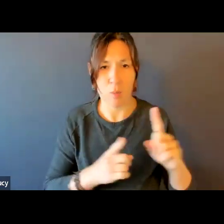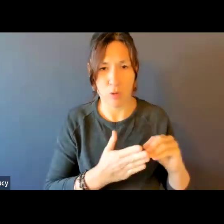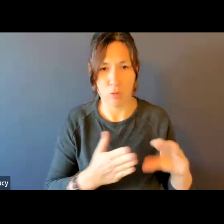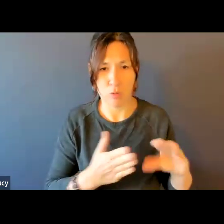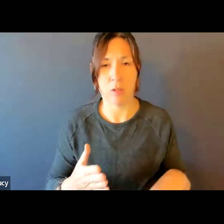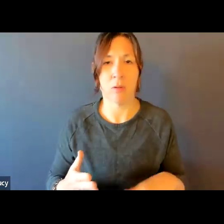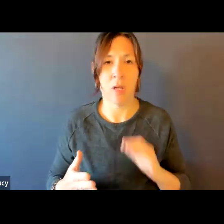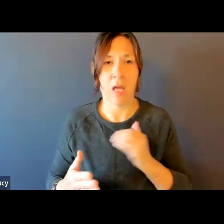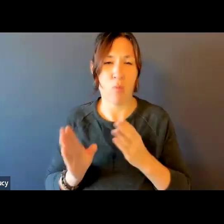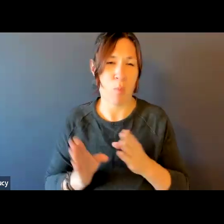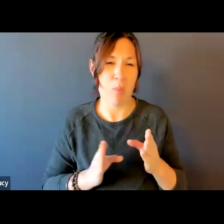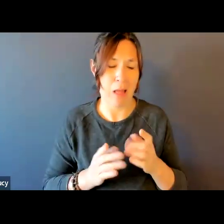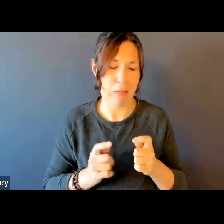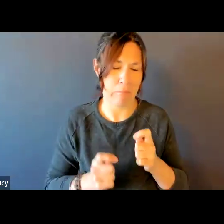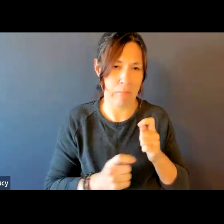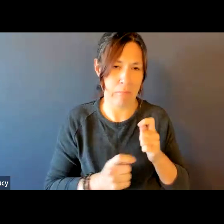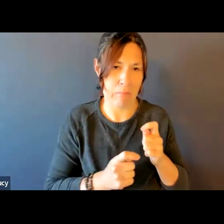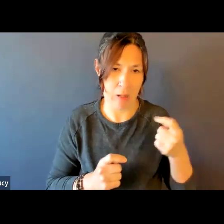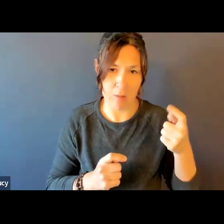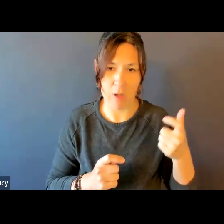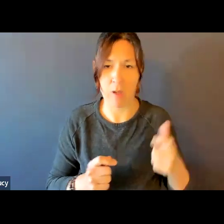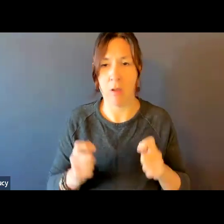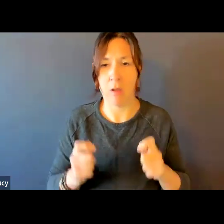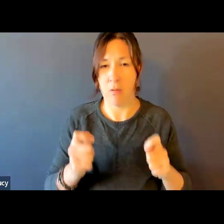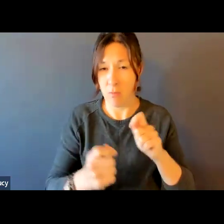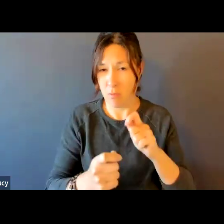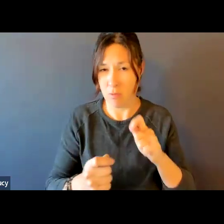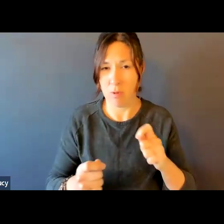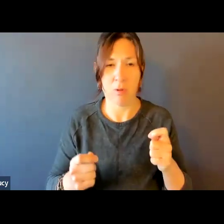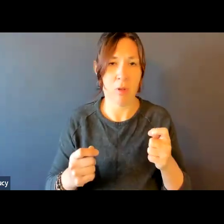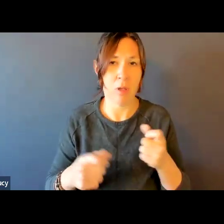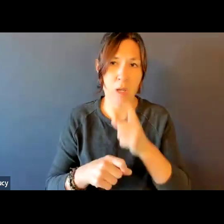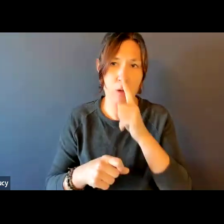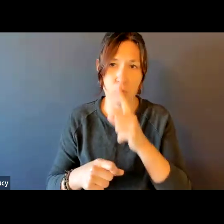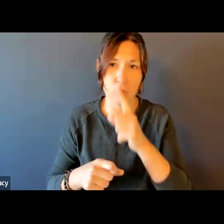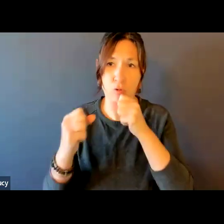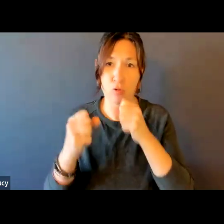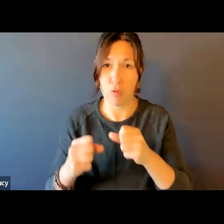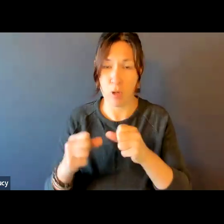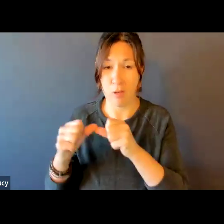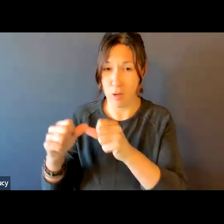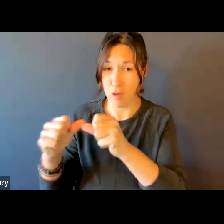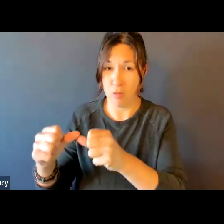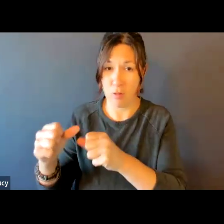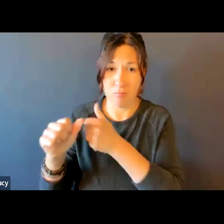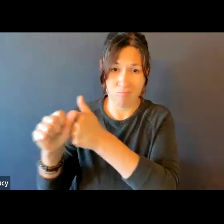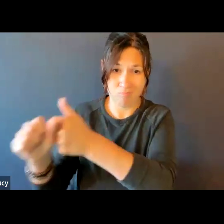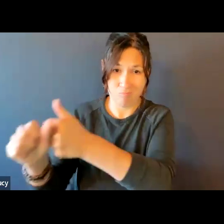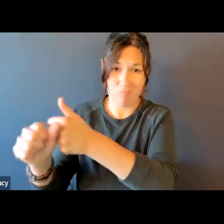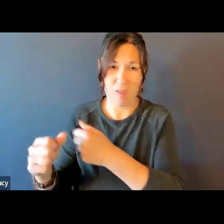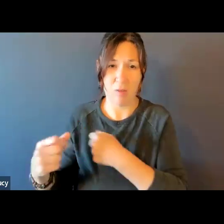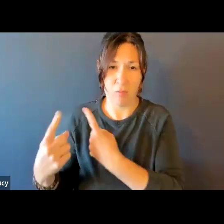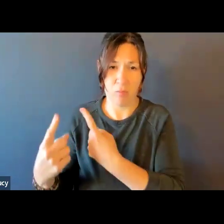tweaking our plan slightly. We are making revisions to build upon our strengths from the previous years. Our data, both MCAS